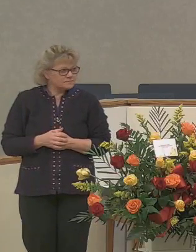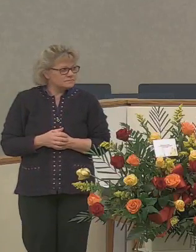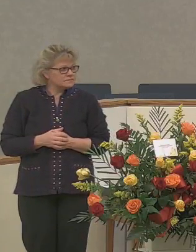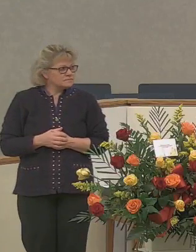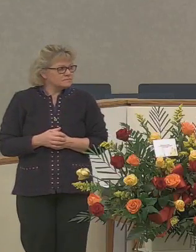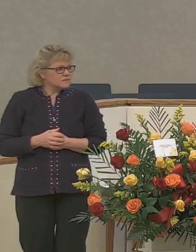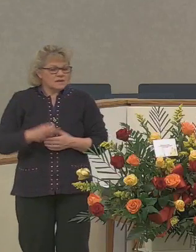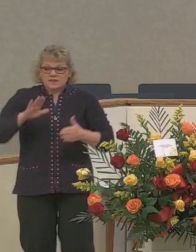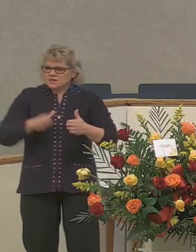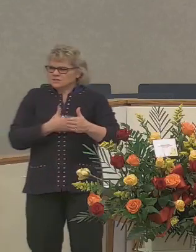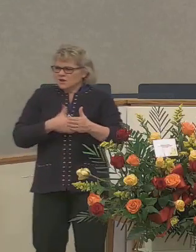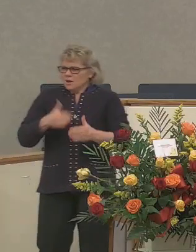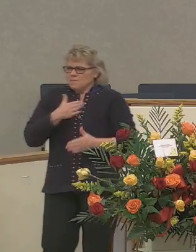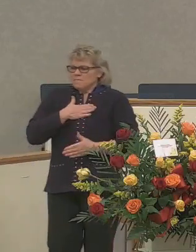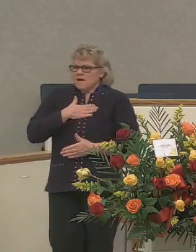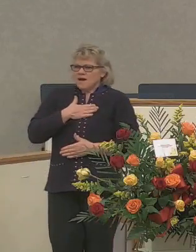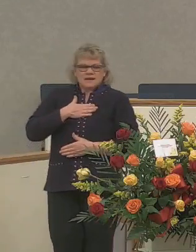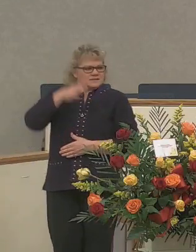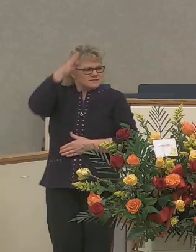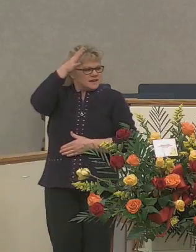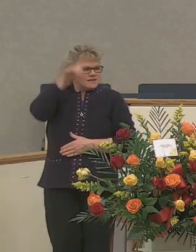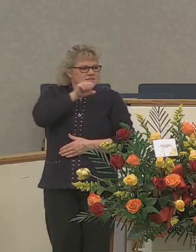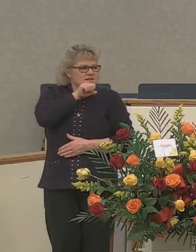There's a song that my dad loved, and